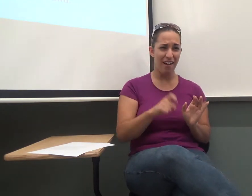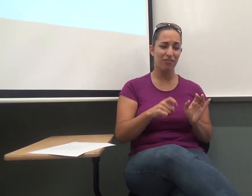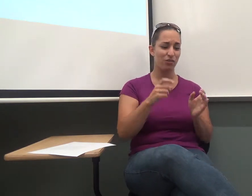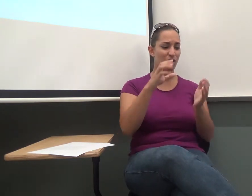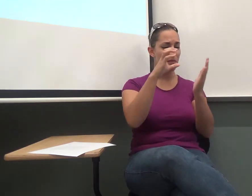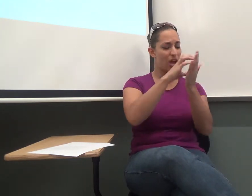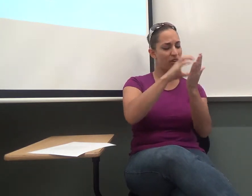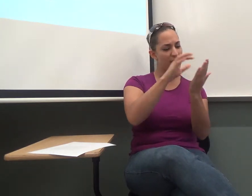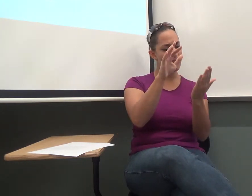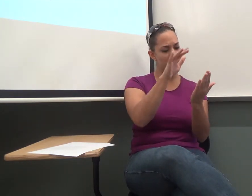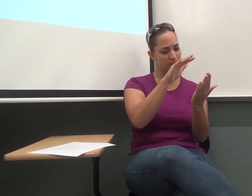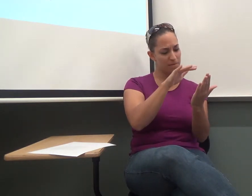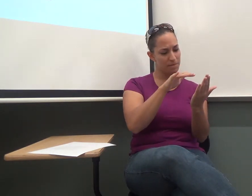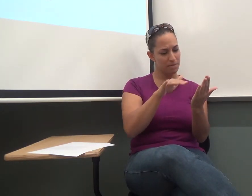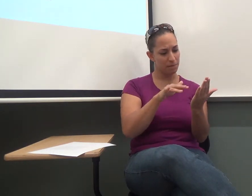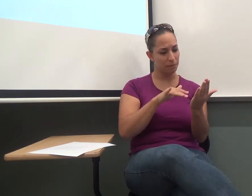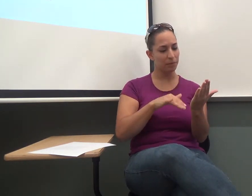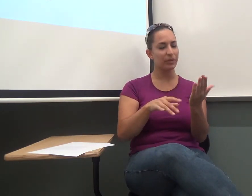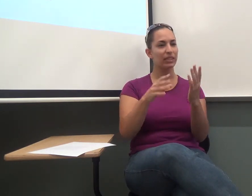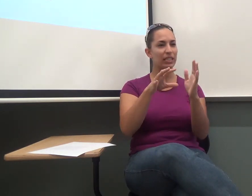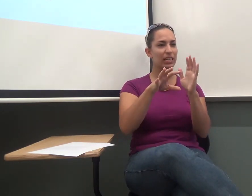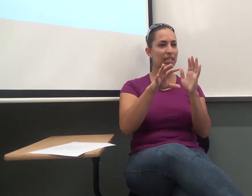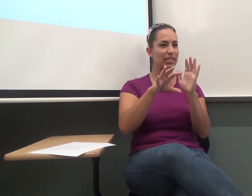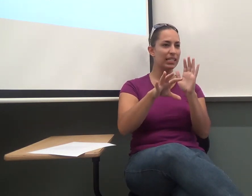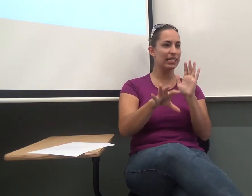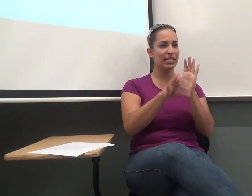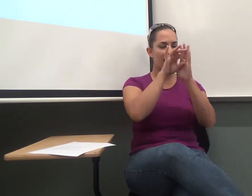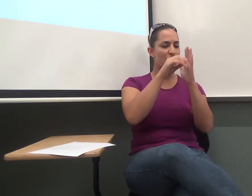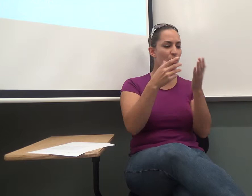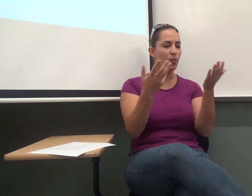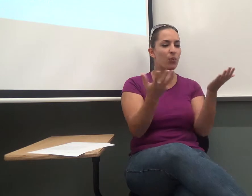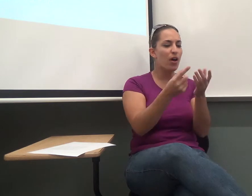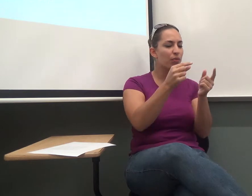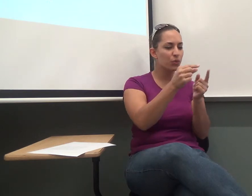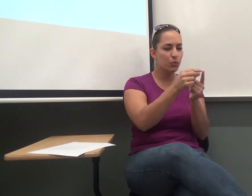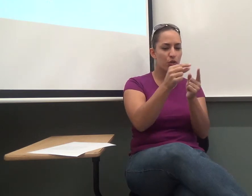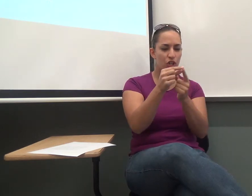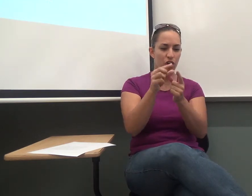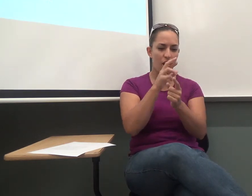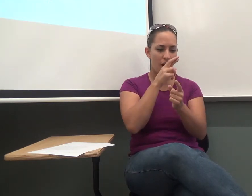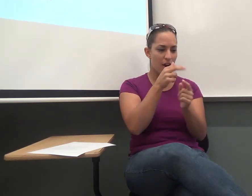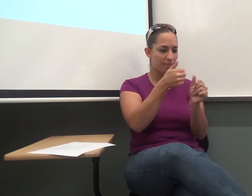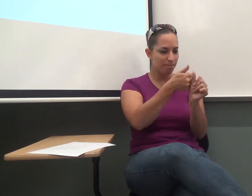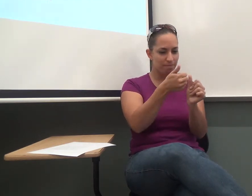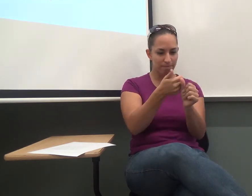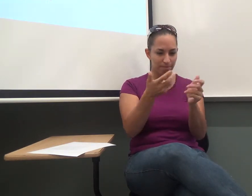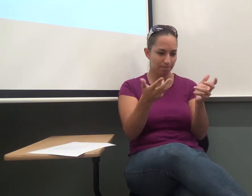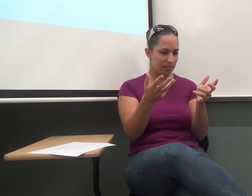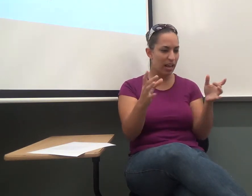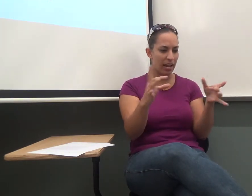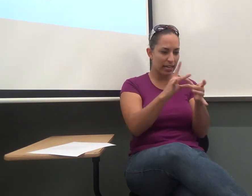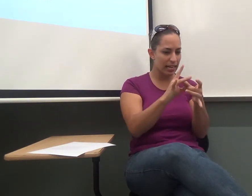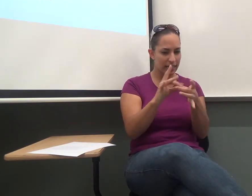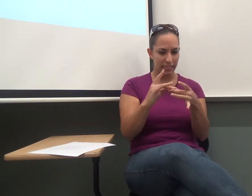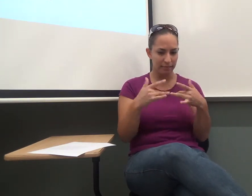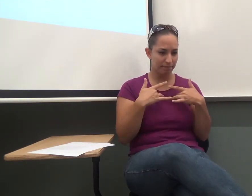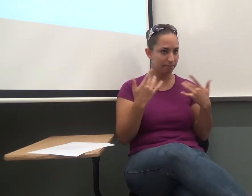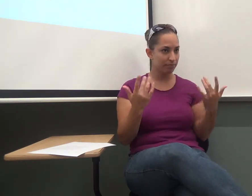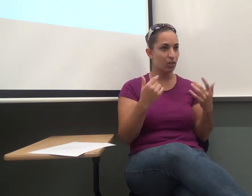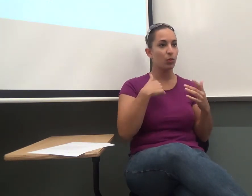paragraph and discover what these words are that connect to each other. Okay, so how do we do that? Well, we do it in practice like we did